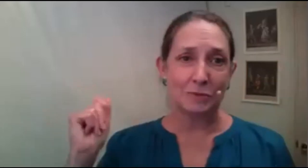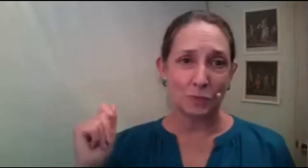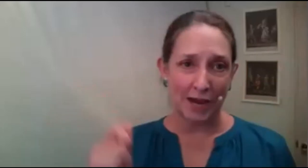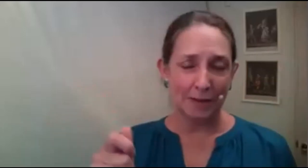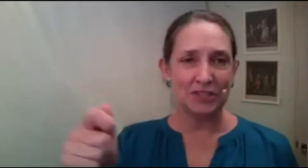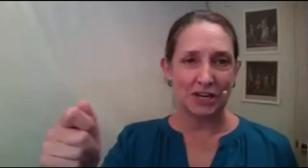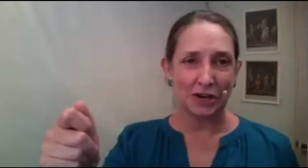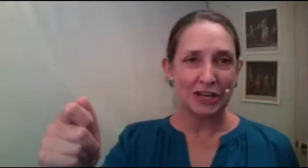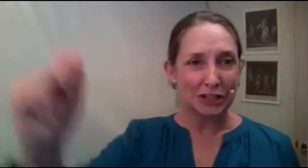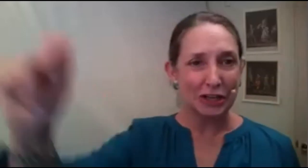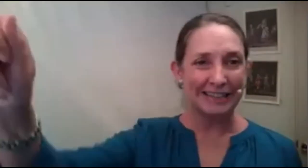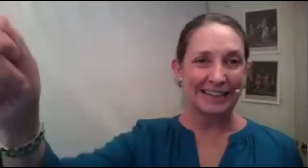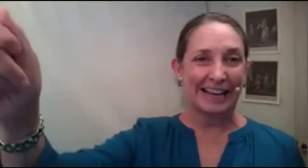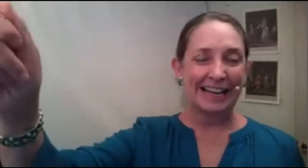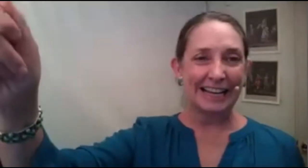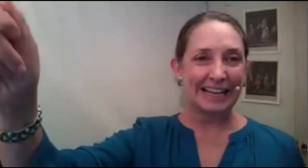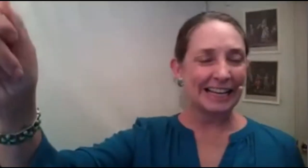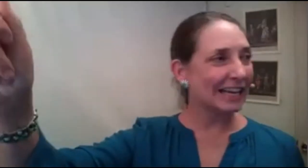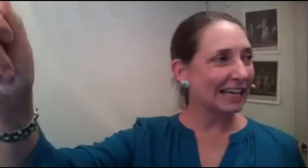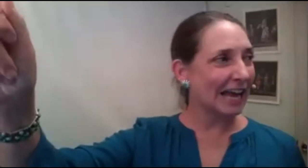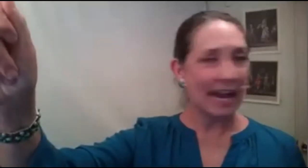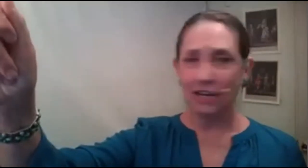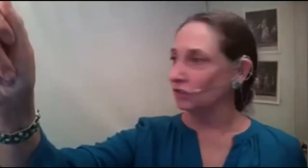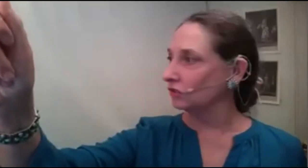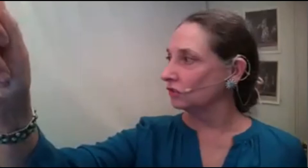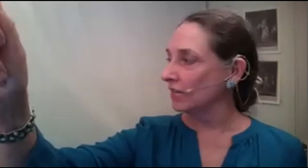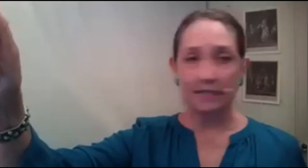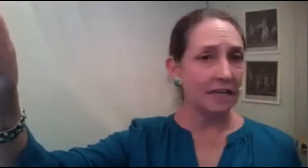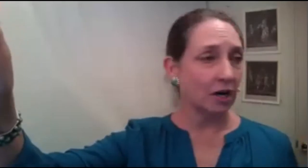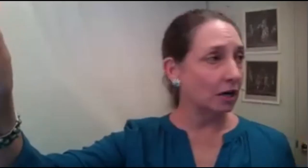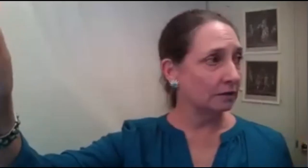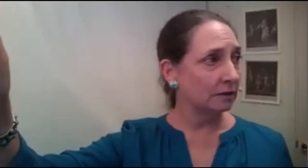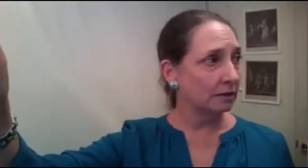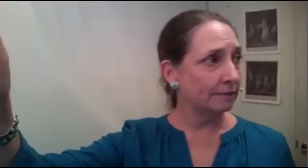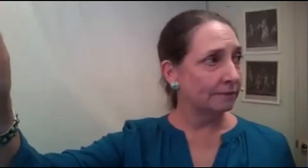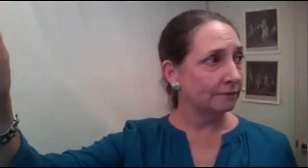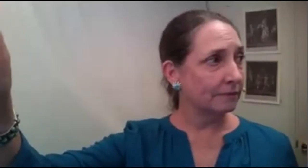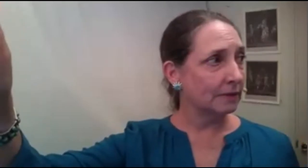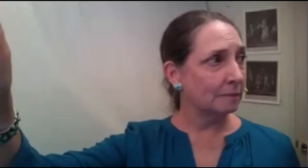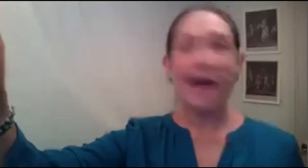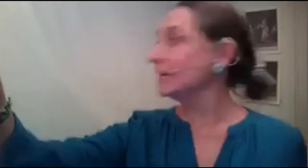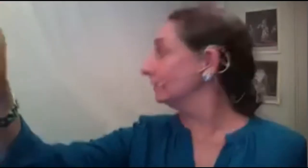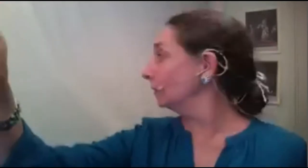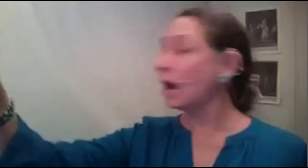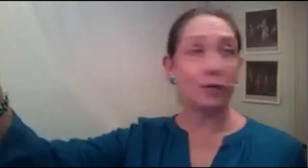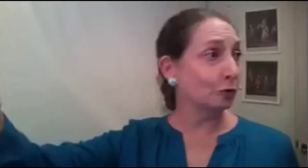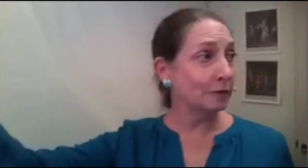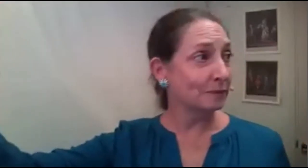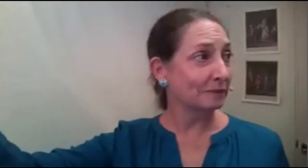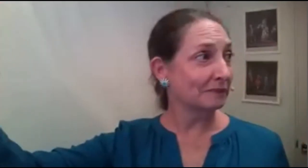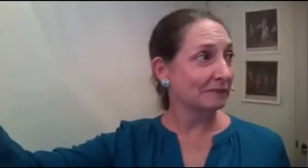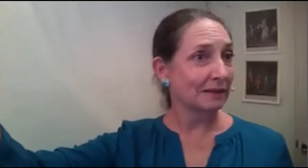and he ran up the stairs. "Look." And he didn't see her. "Patty, where are